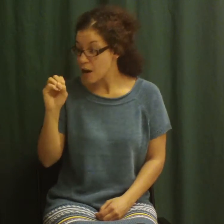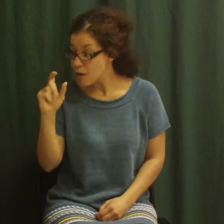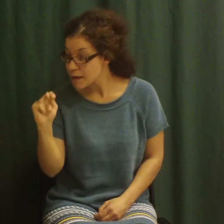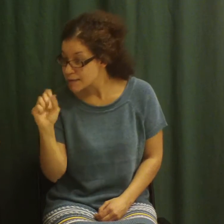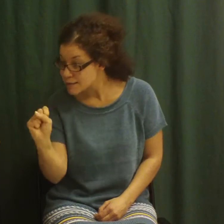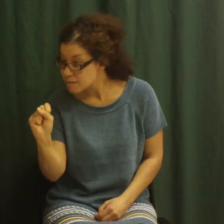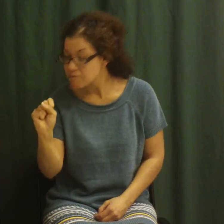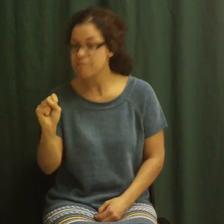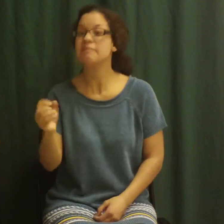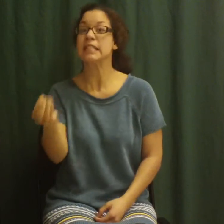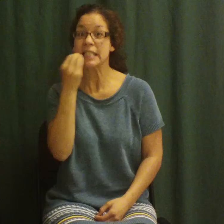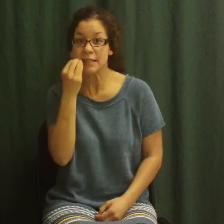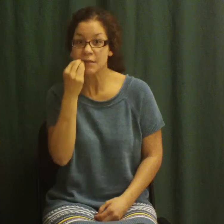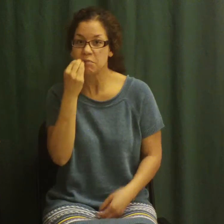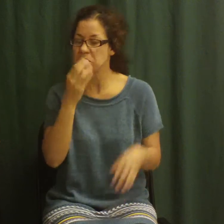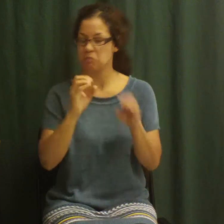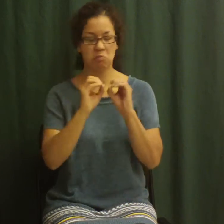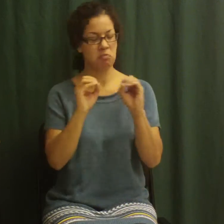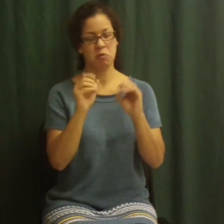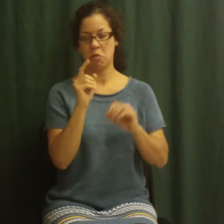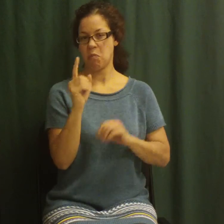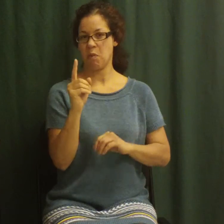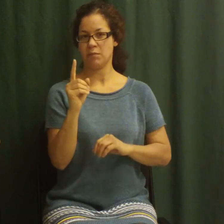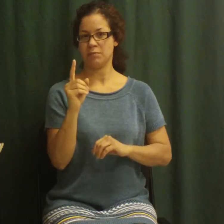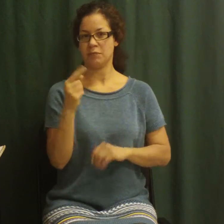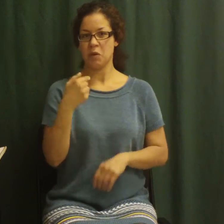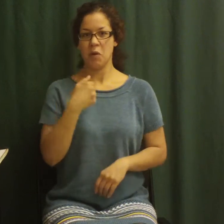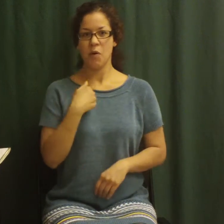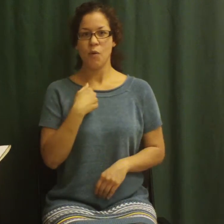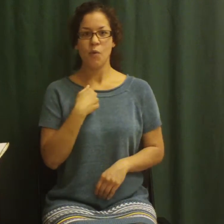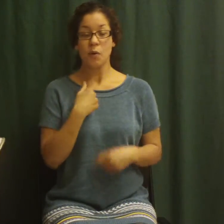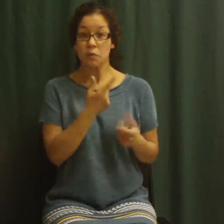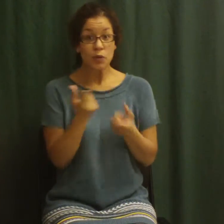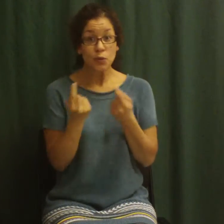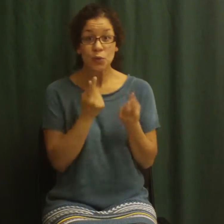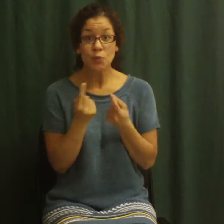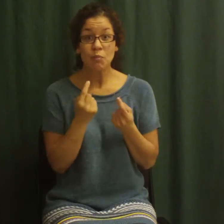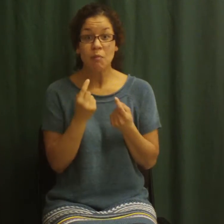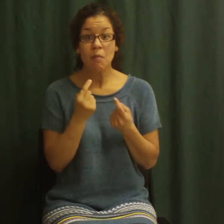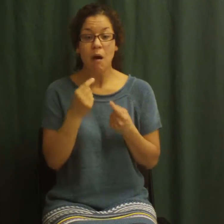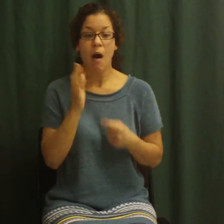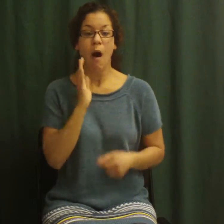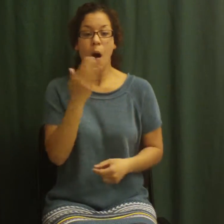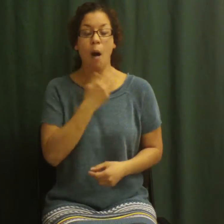talked with our mouths full, and nobody said please or thank you.